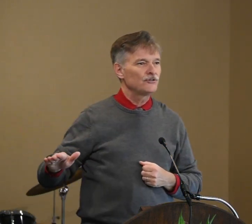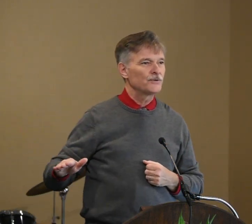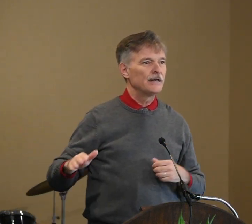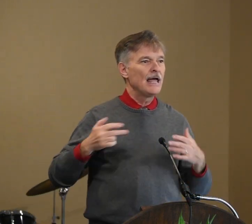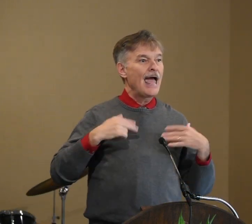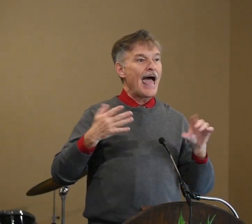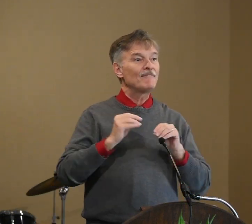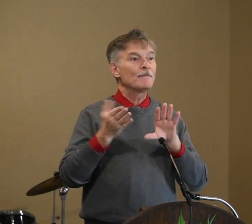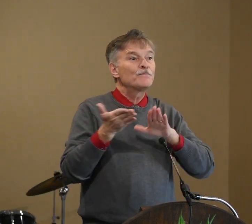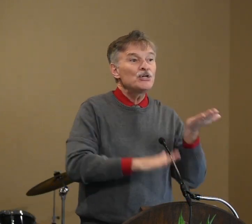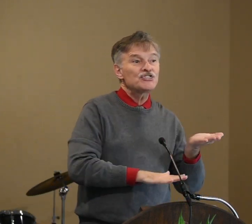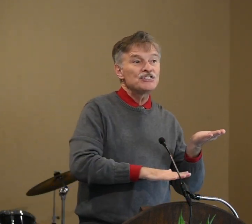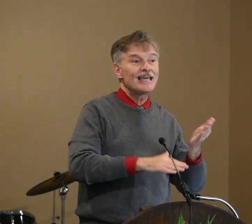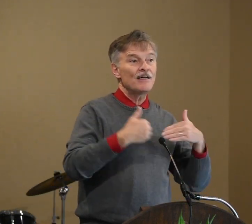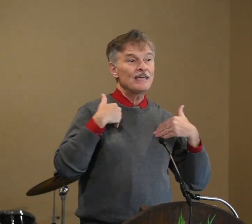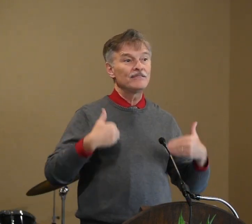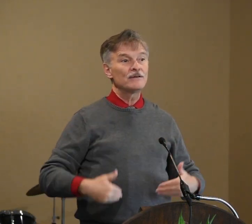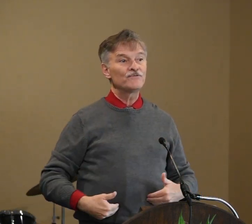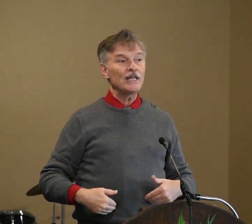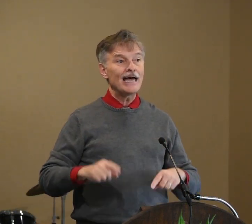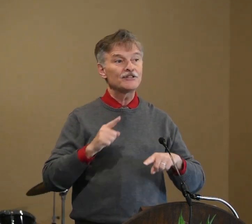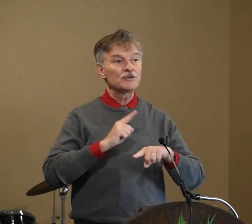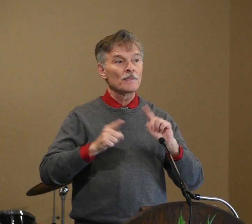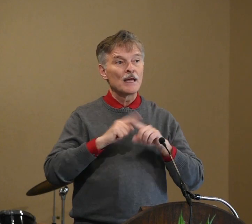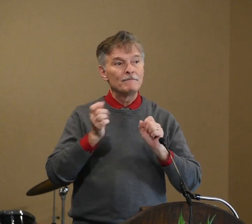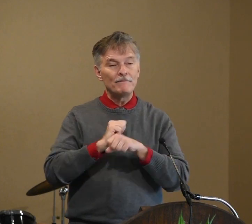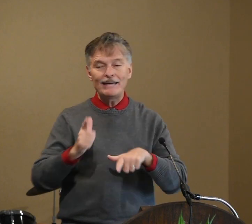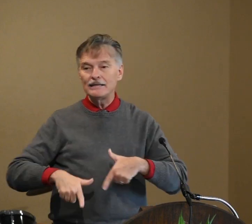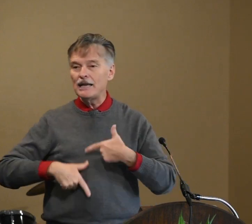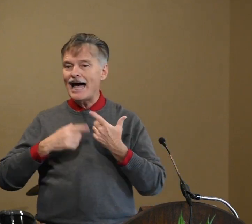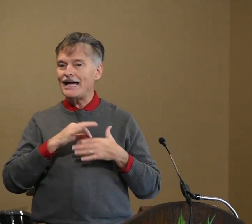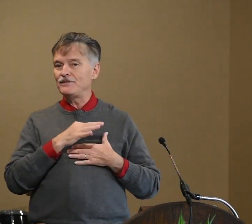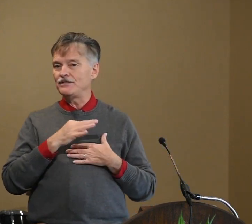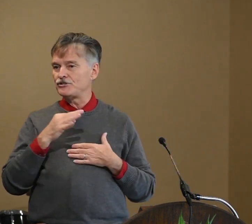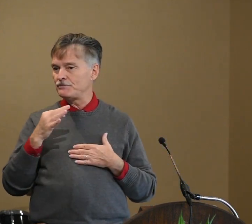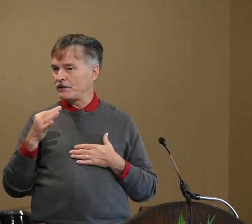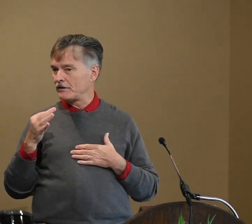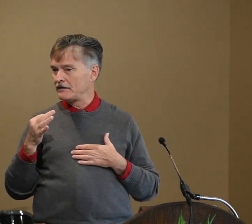children, having put to death in the flesh, but made alive in the spirit.